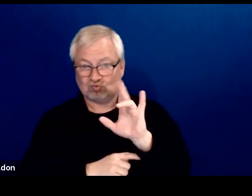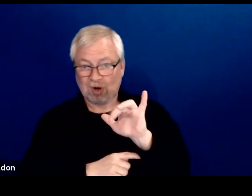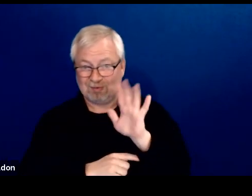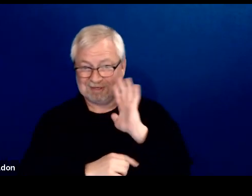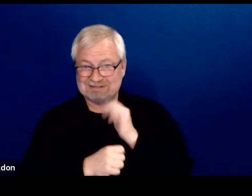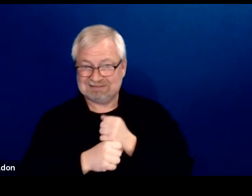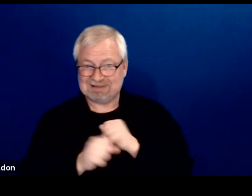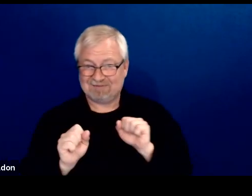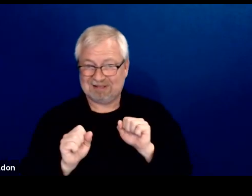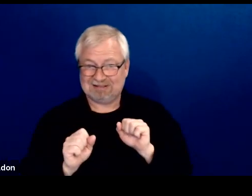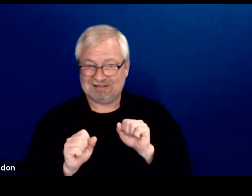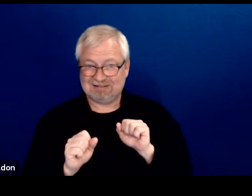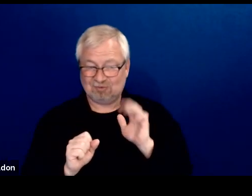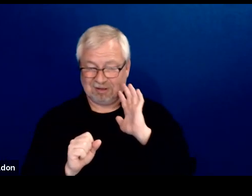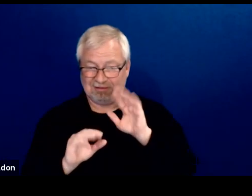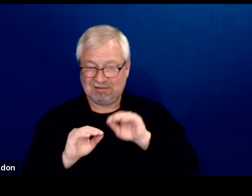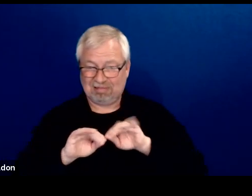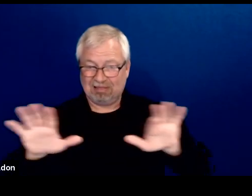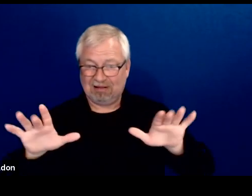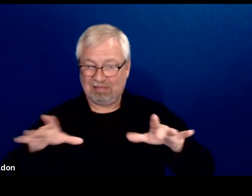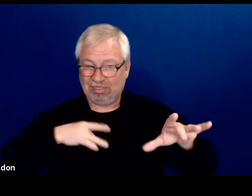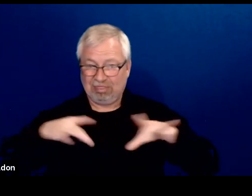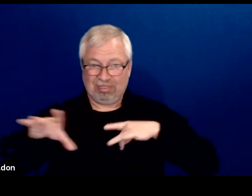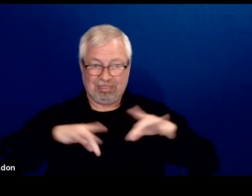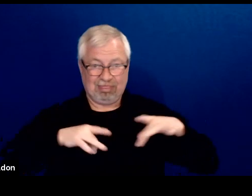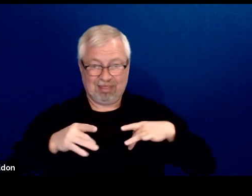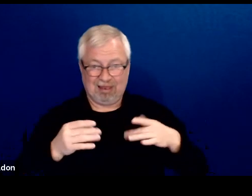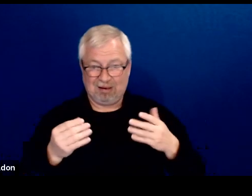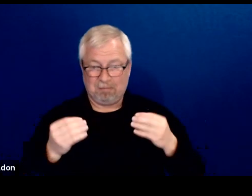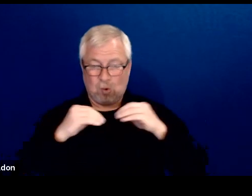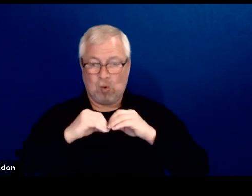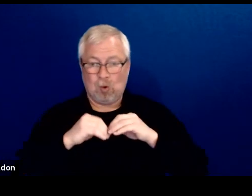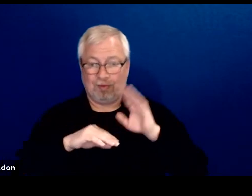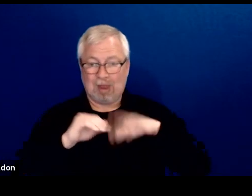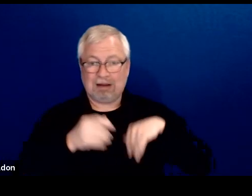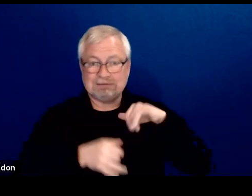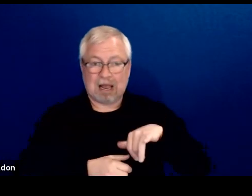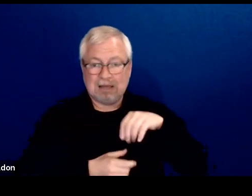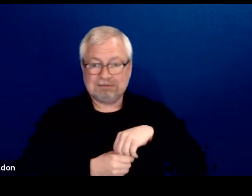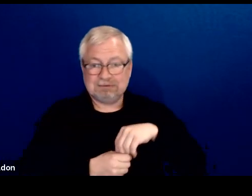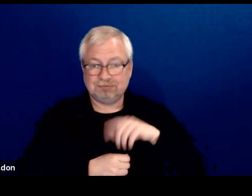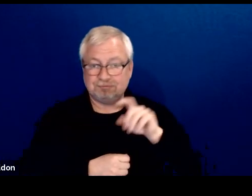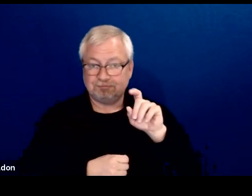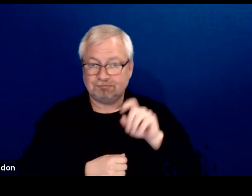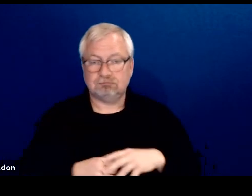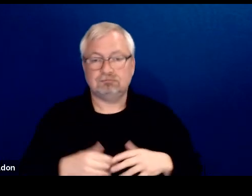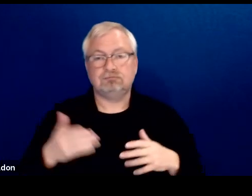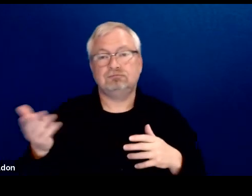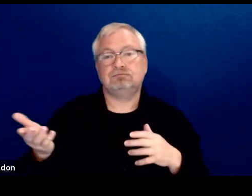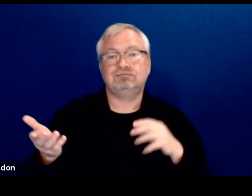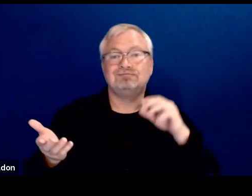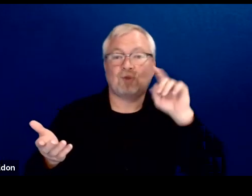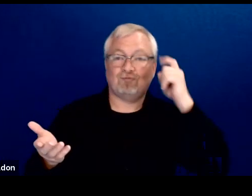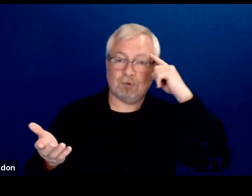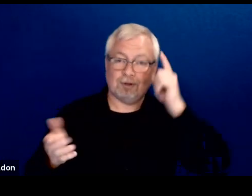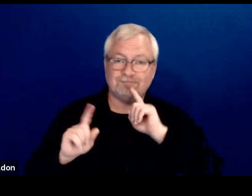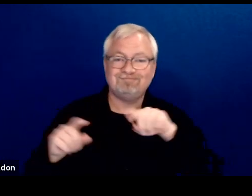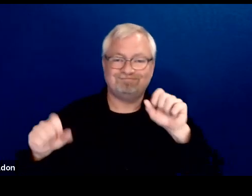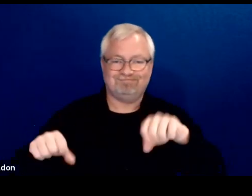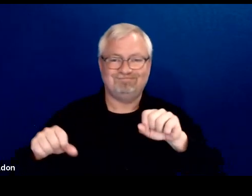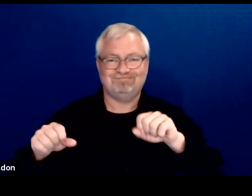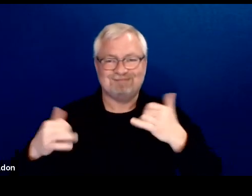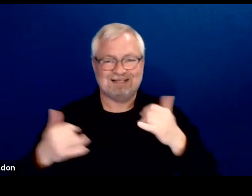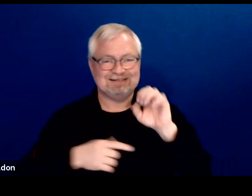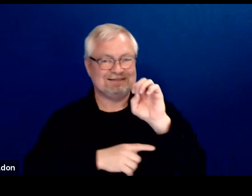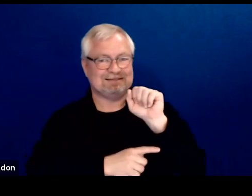transmission outdoors than indoors? Well, typically that's been the seasonal pattern we've seen with many other viruses, that as we're less